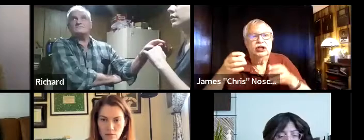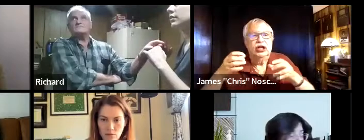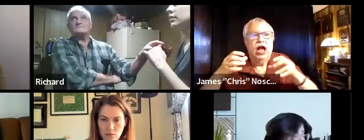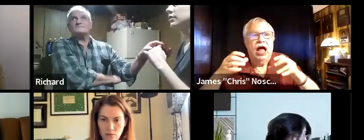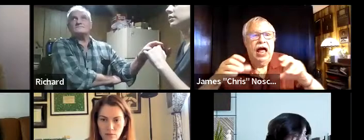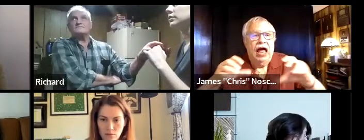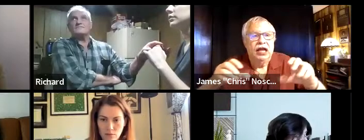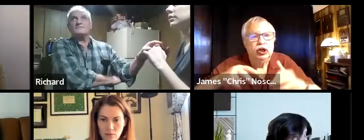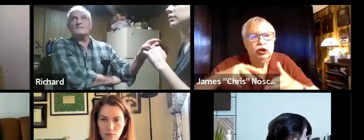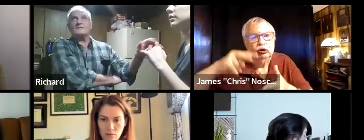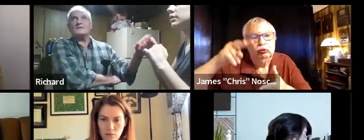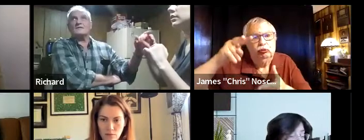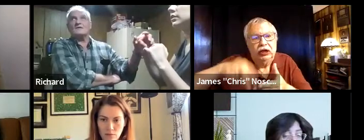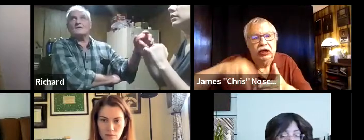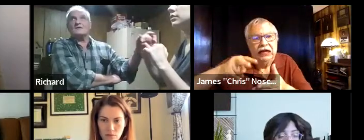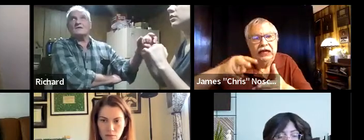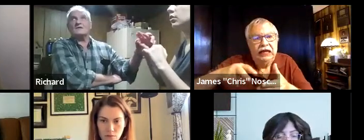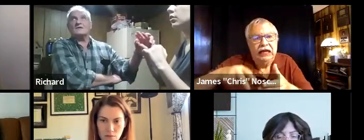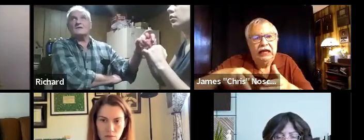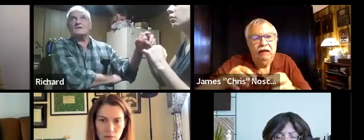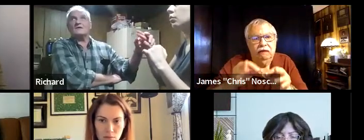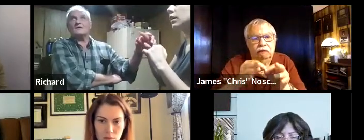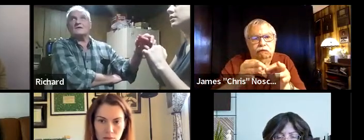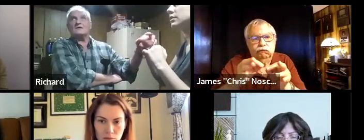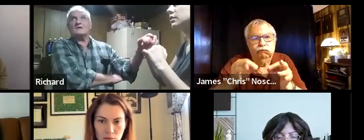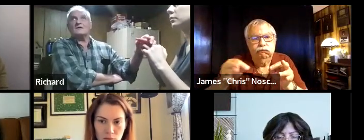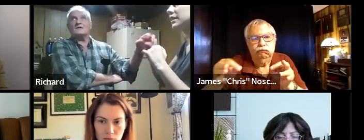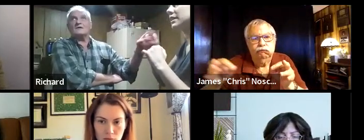Joe Wasserman is here. I seconded.